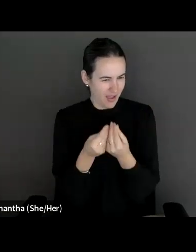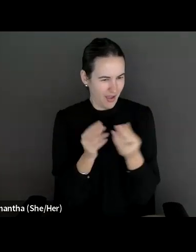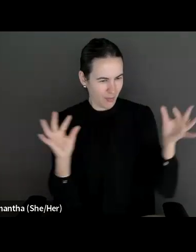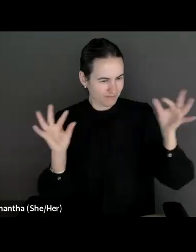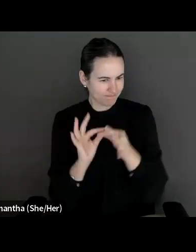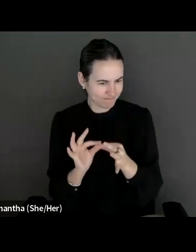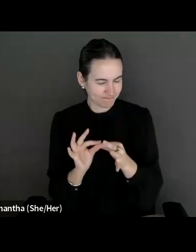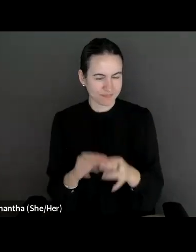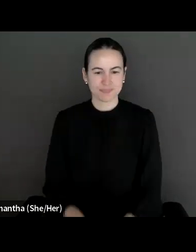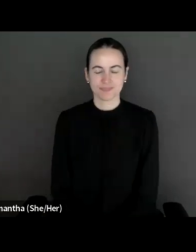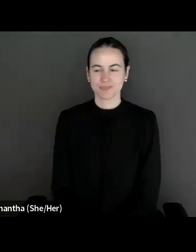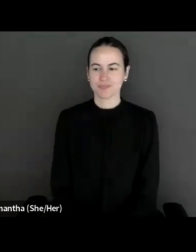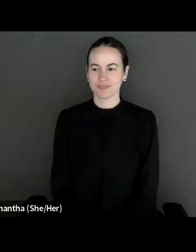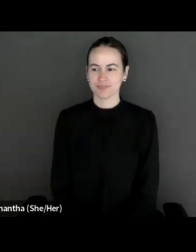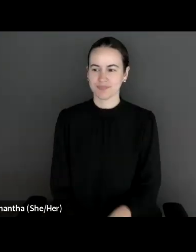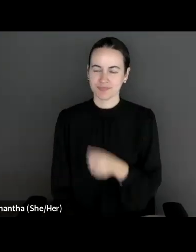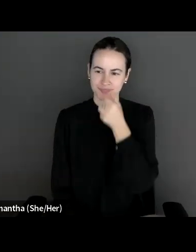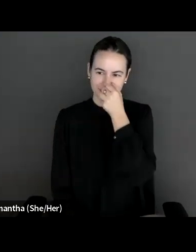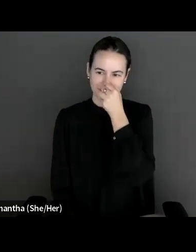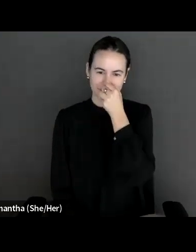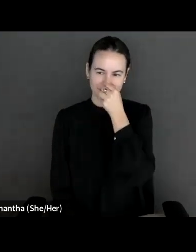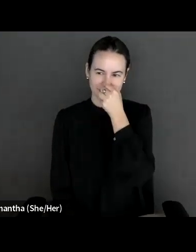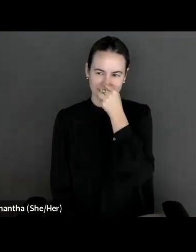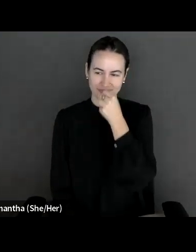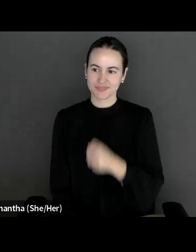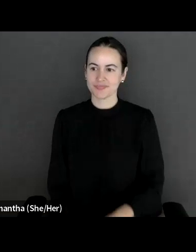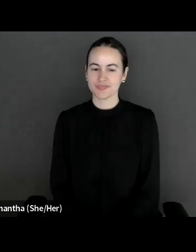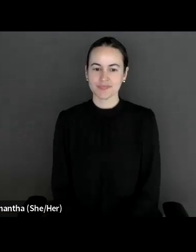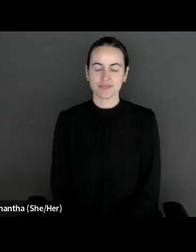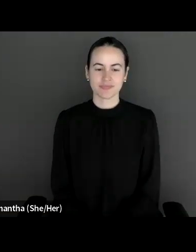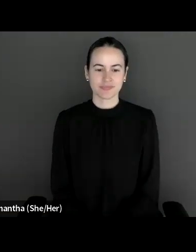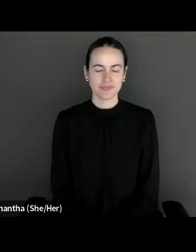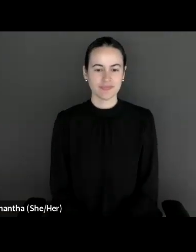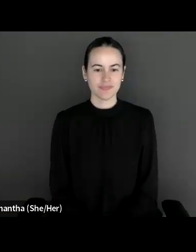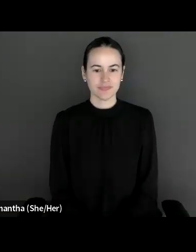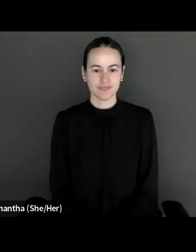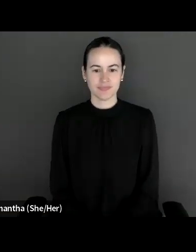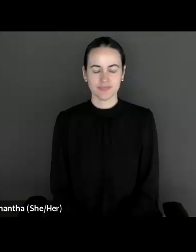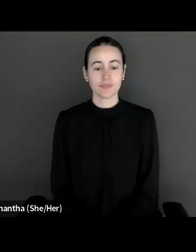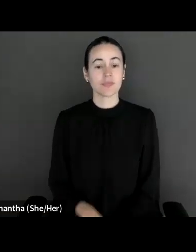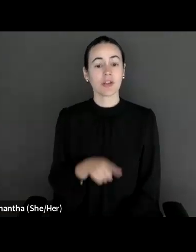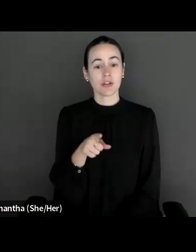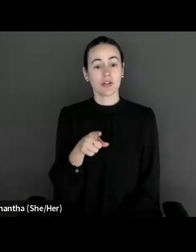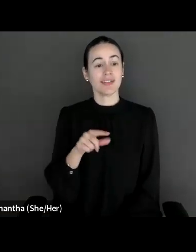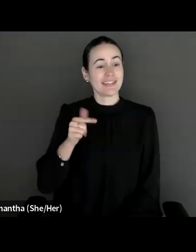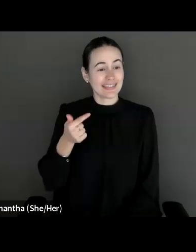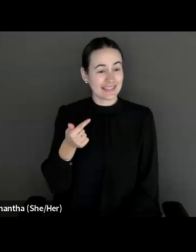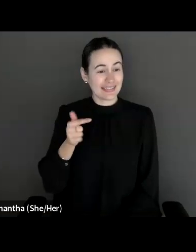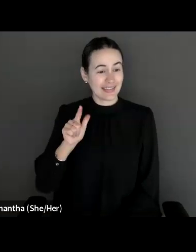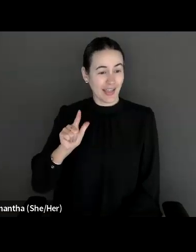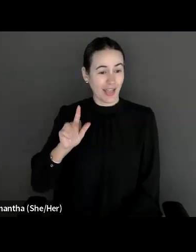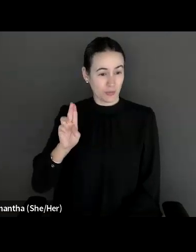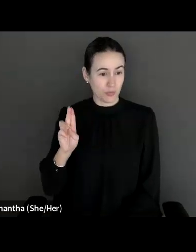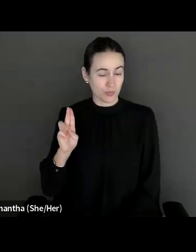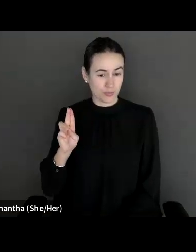The table here shows, for example, if the scale construct is focused on the target language use domain, then